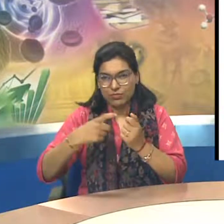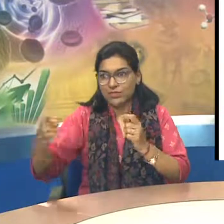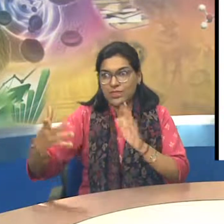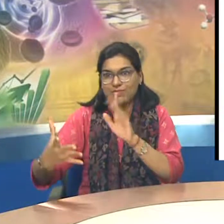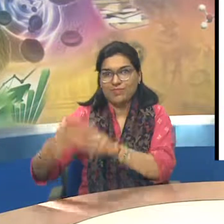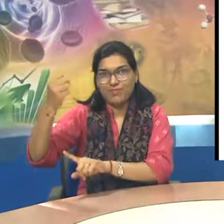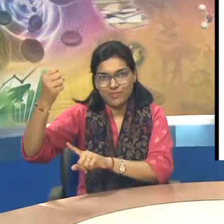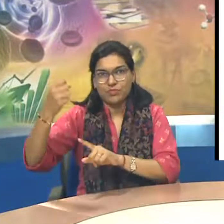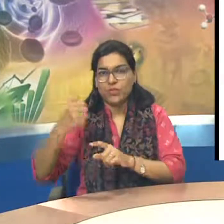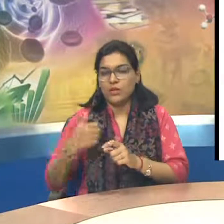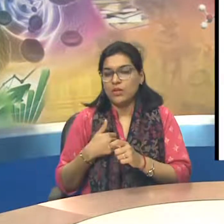receiver.